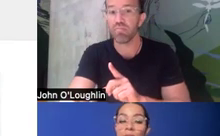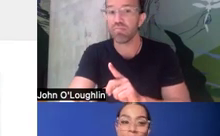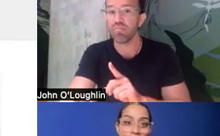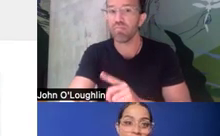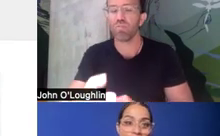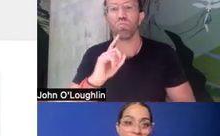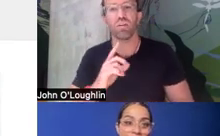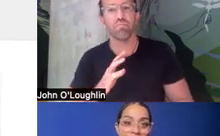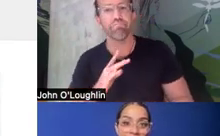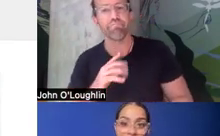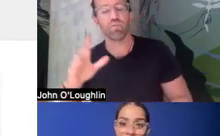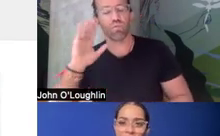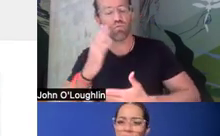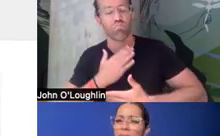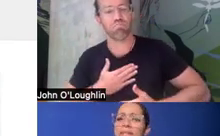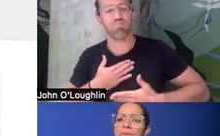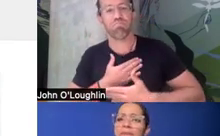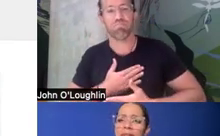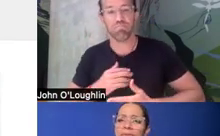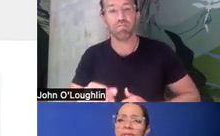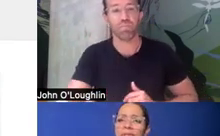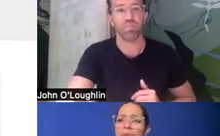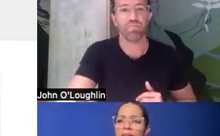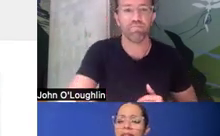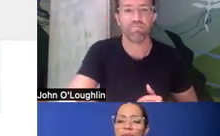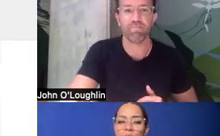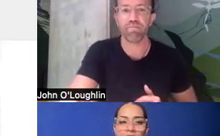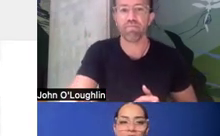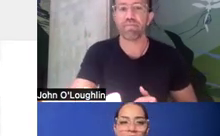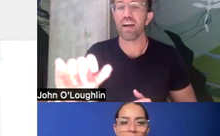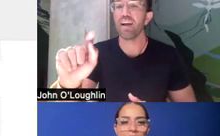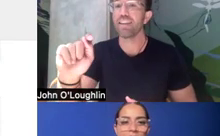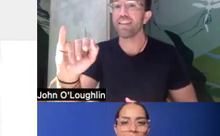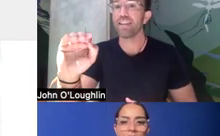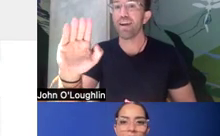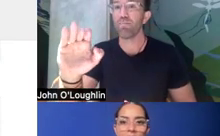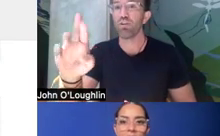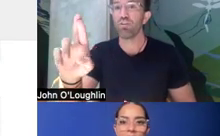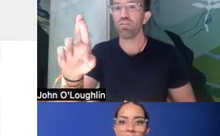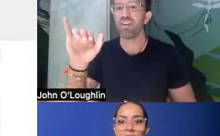Deaf culture. Really, it's really, really cool. I think you all will enjoy it.